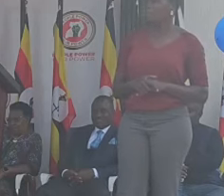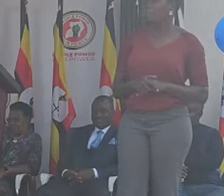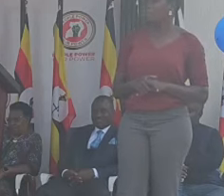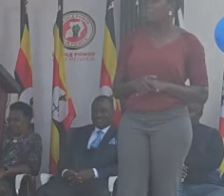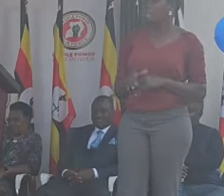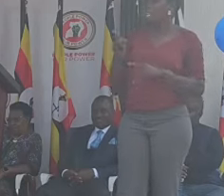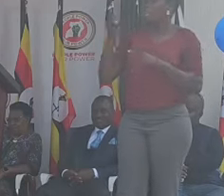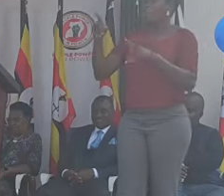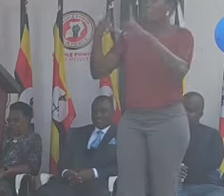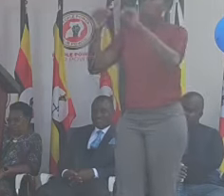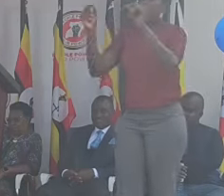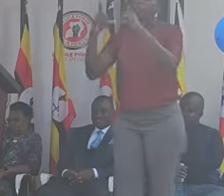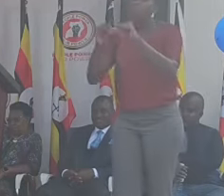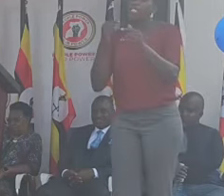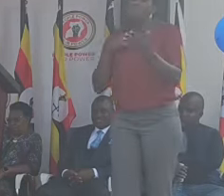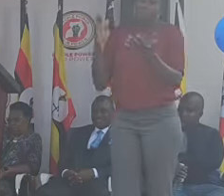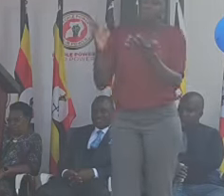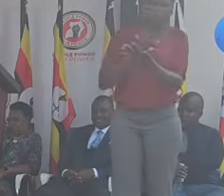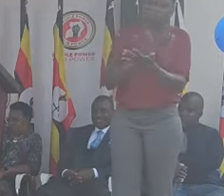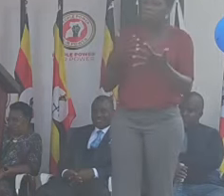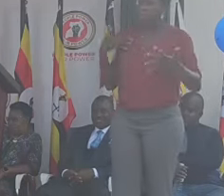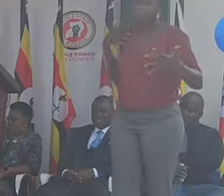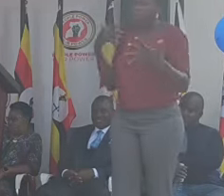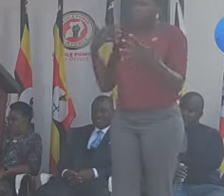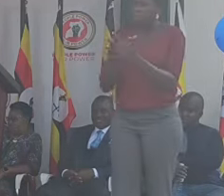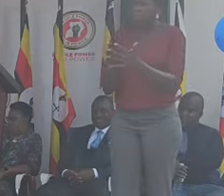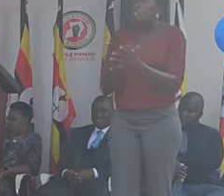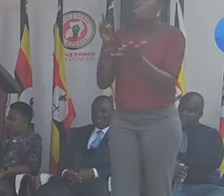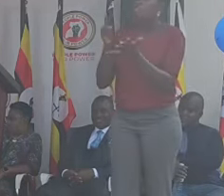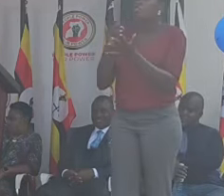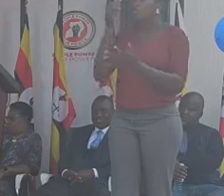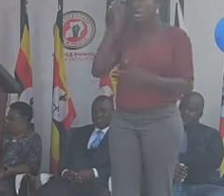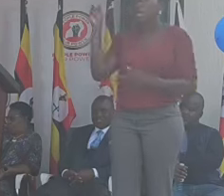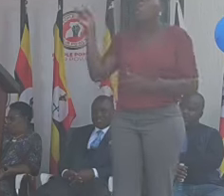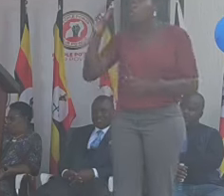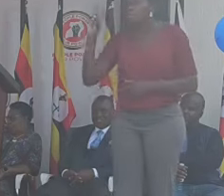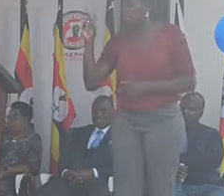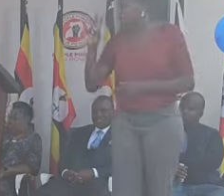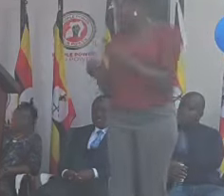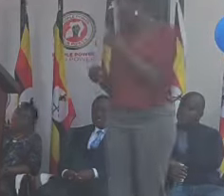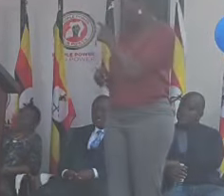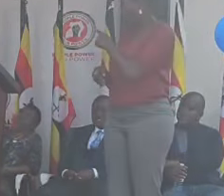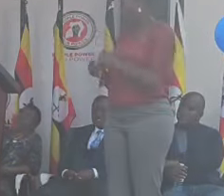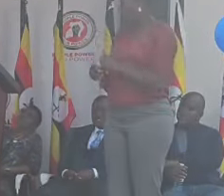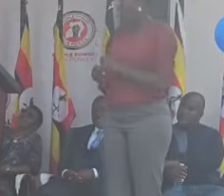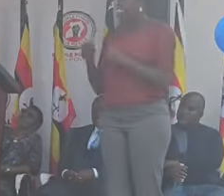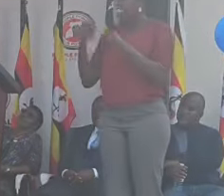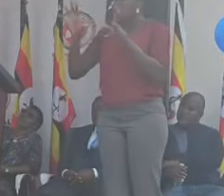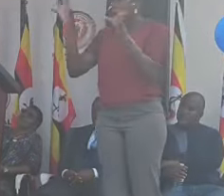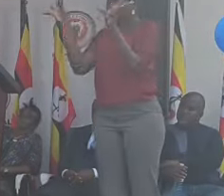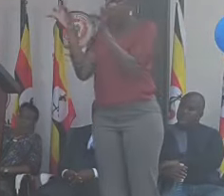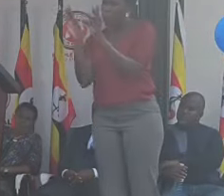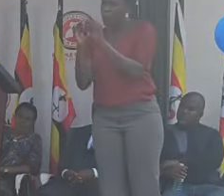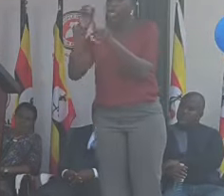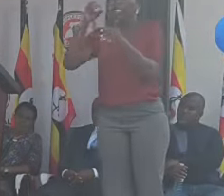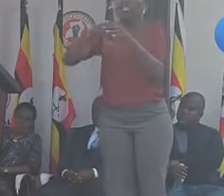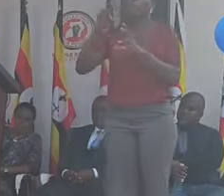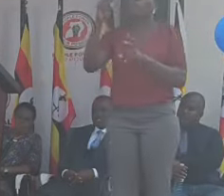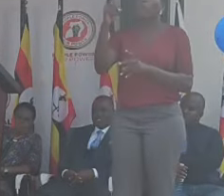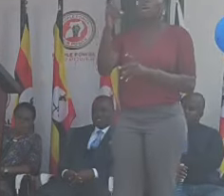Ebe bigambo betuwade nga tuimba ebanga Leonardo kabisikiza besije abi squeeze ze muslang